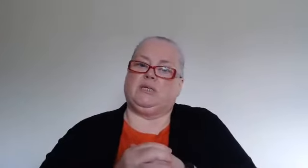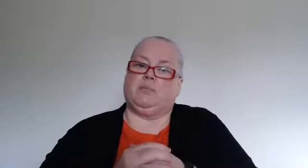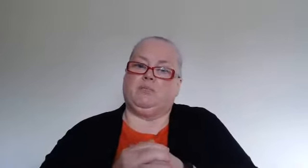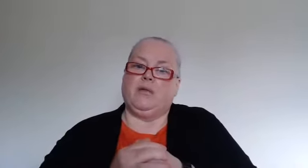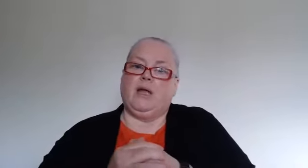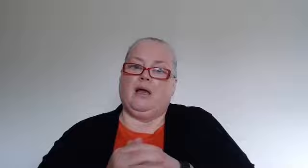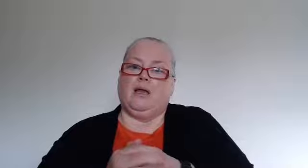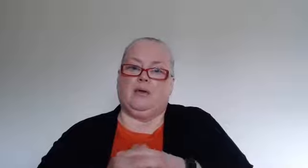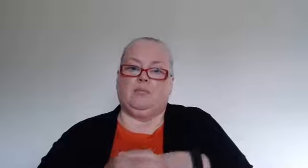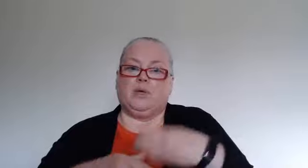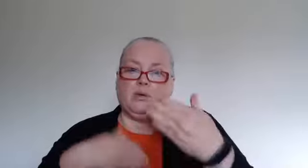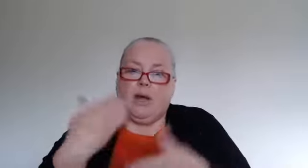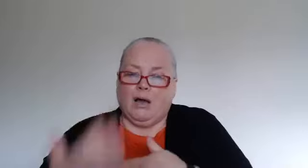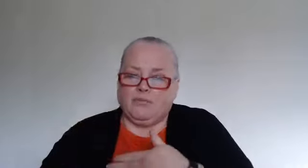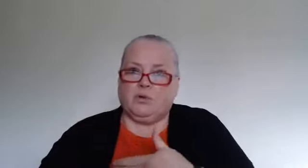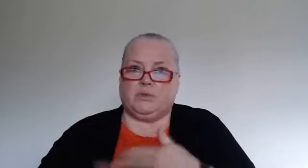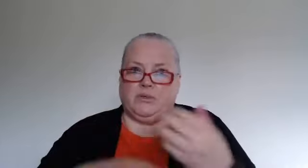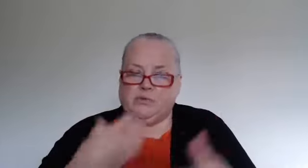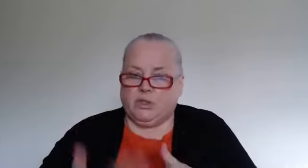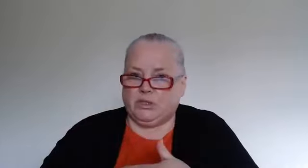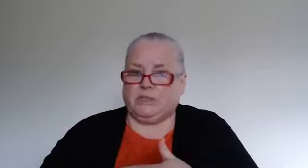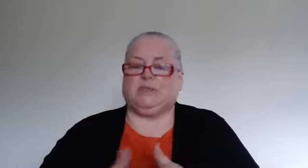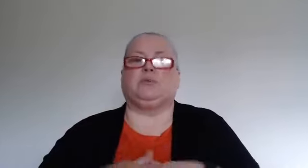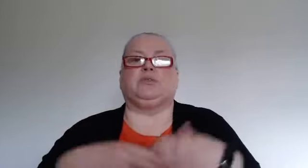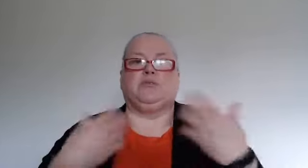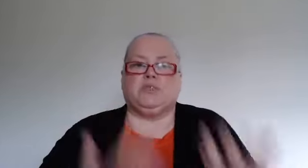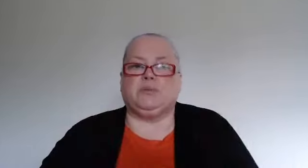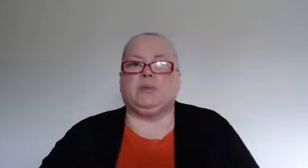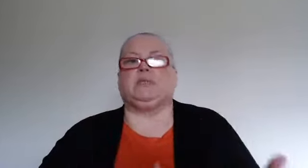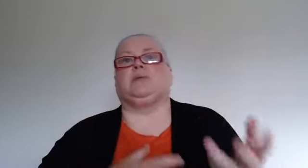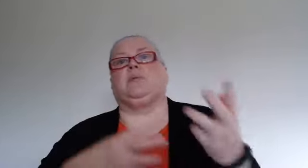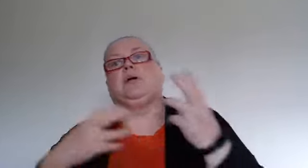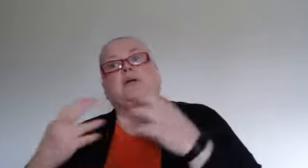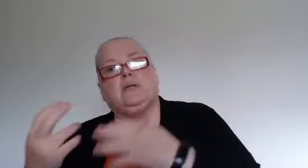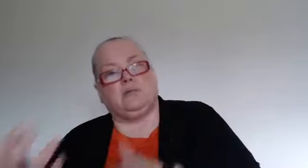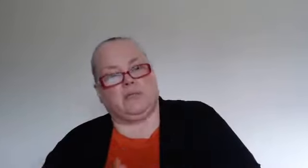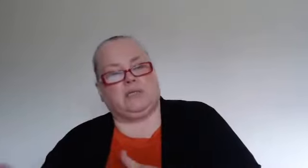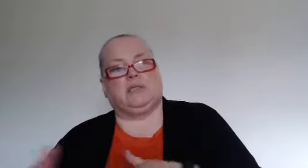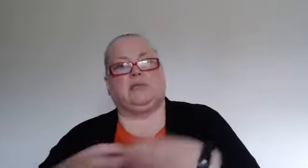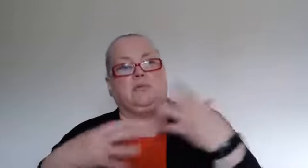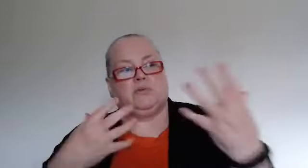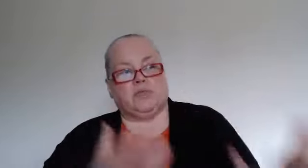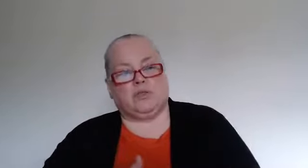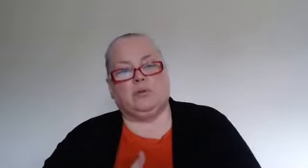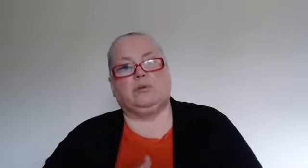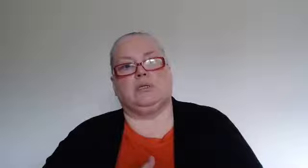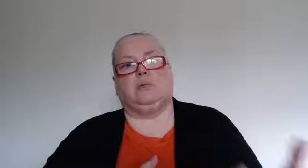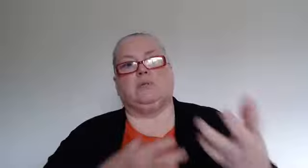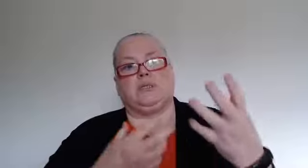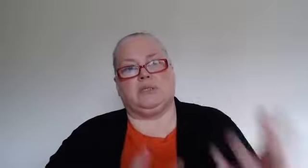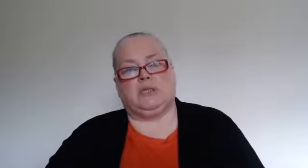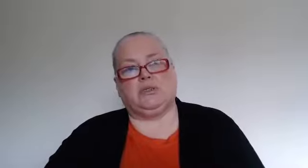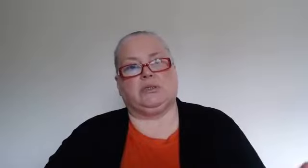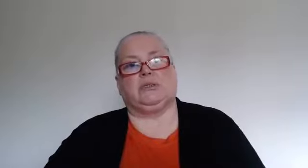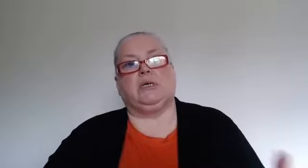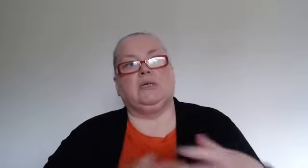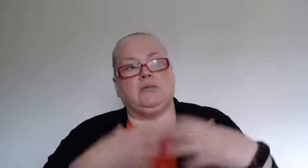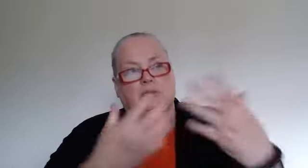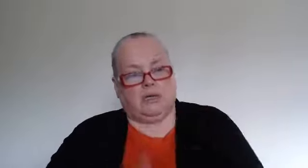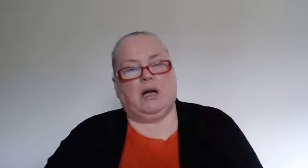them. But you have numbers, you have emergency numbers, you have your GP's number, you have dentist number, you have the school's numbers, the teachers. You can